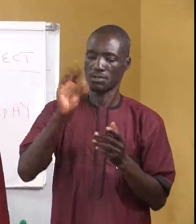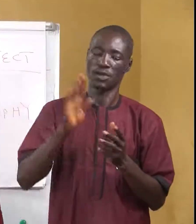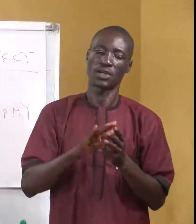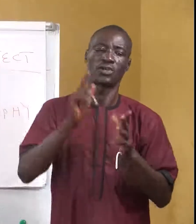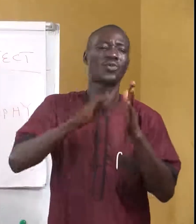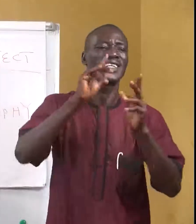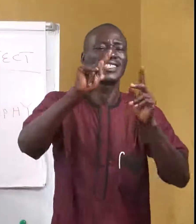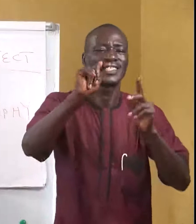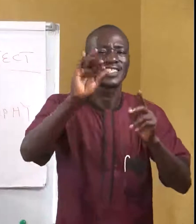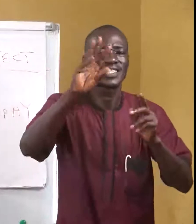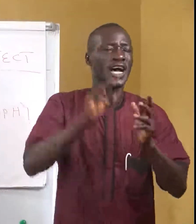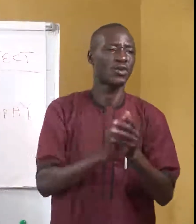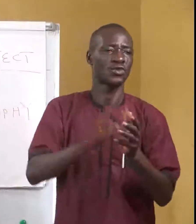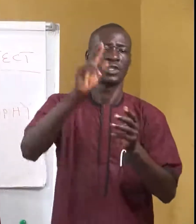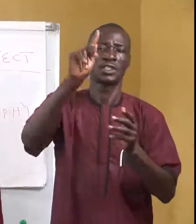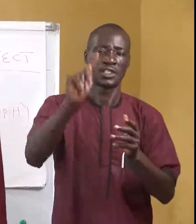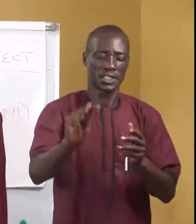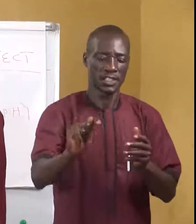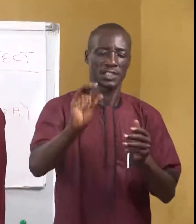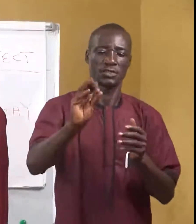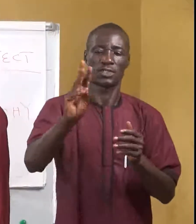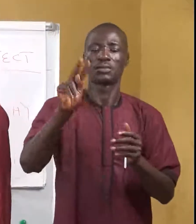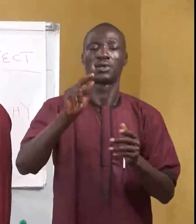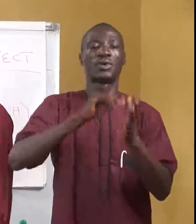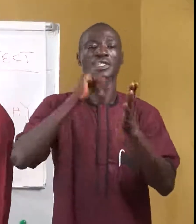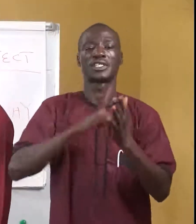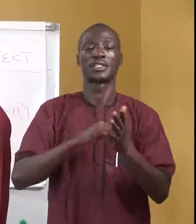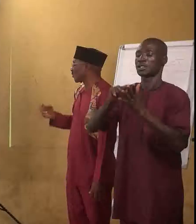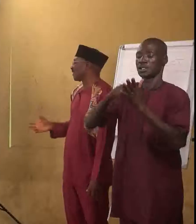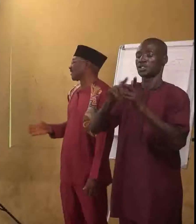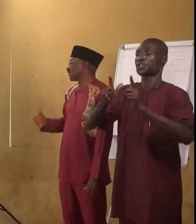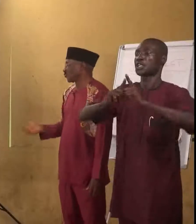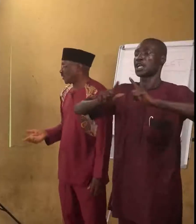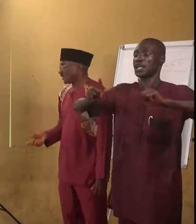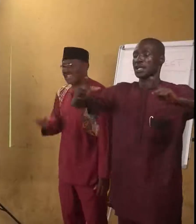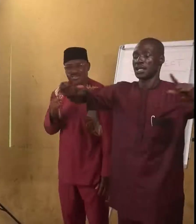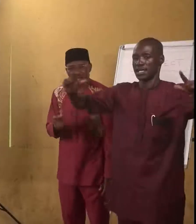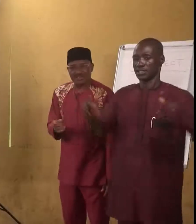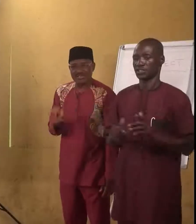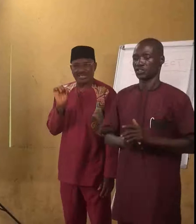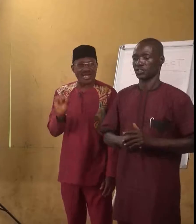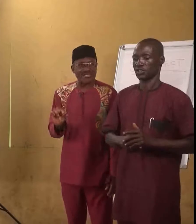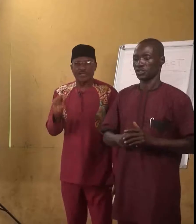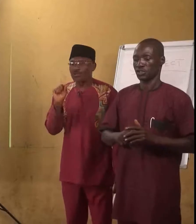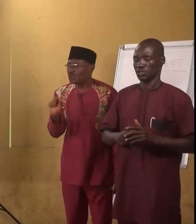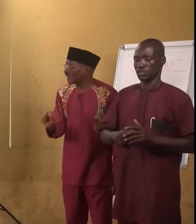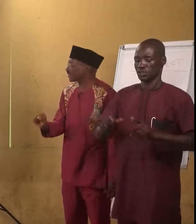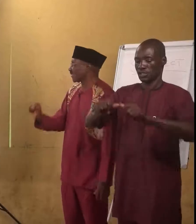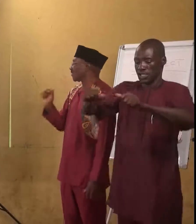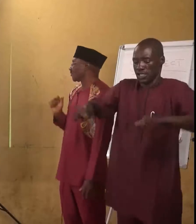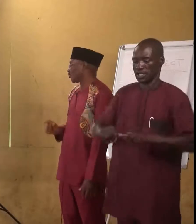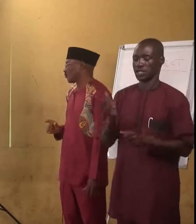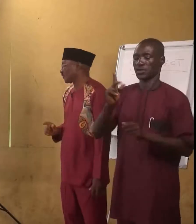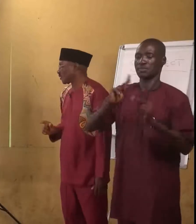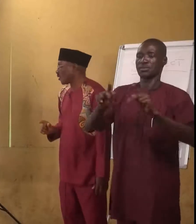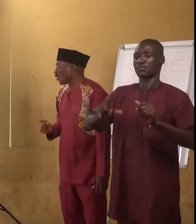do you understand by this word town. What is a town? This is a large nucleated settlement. A town is a large